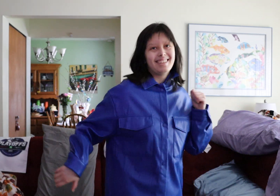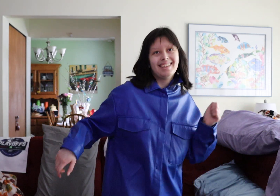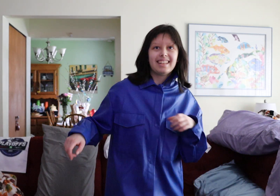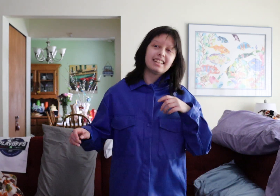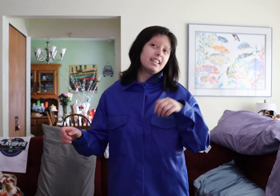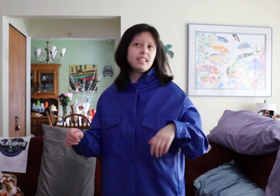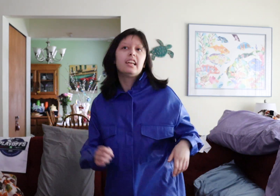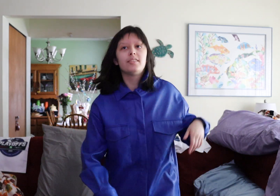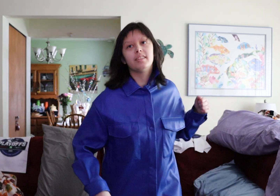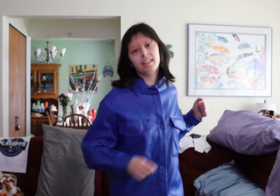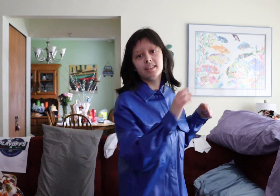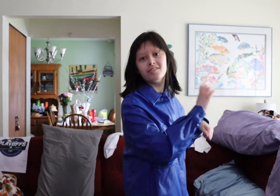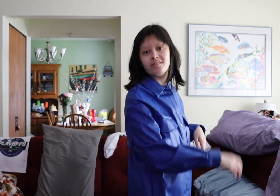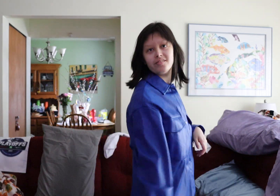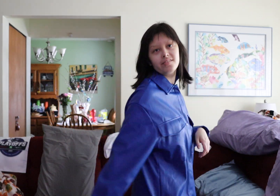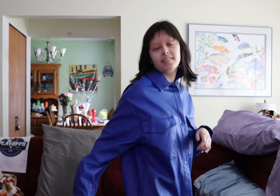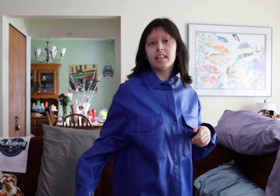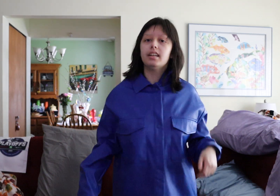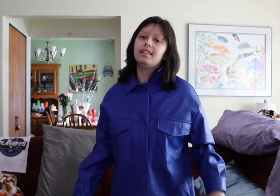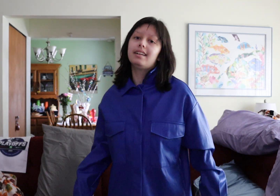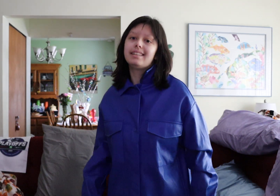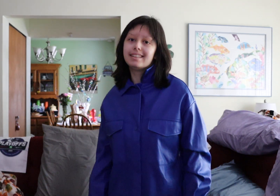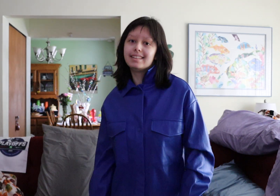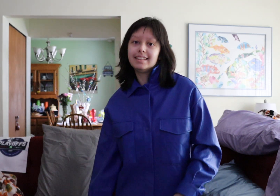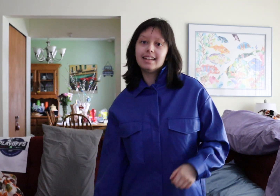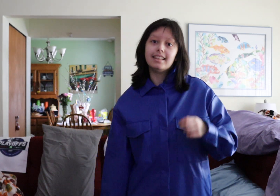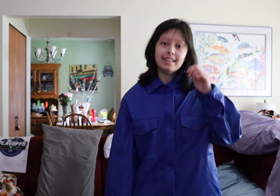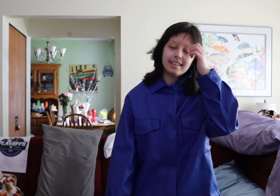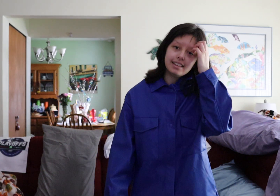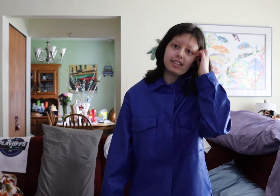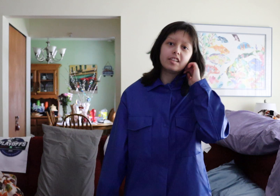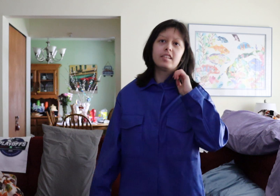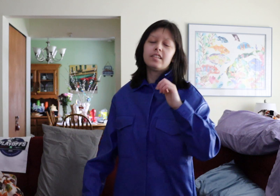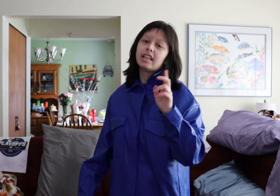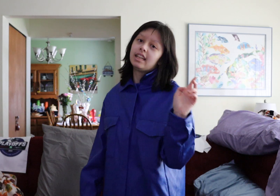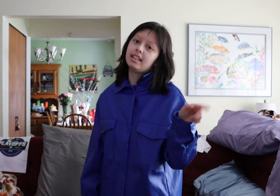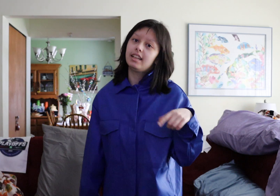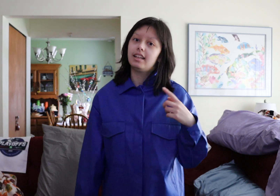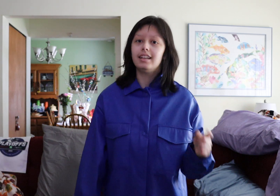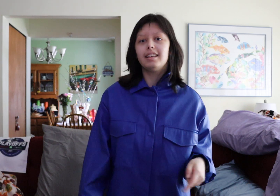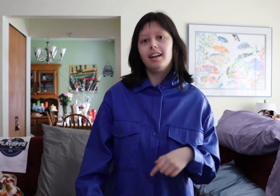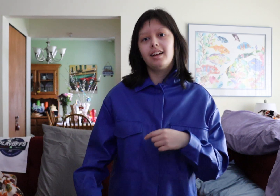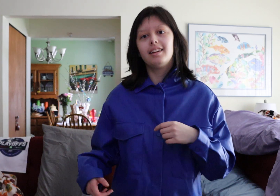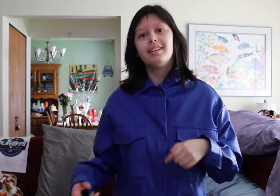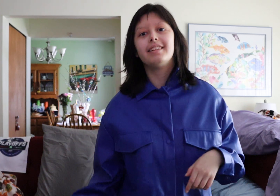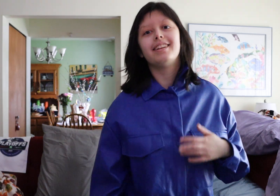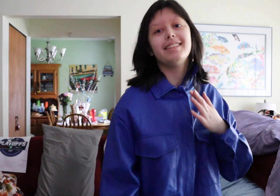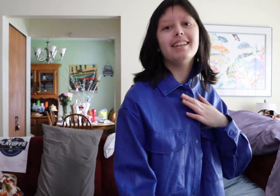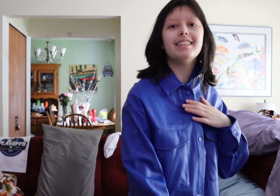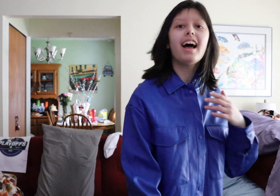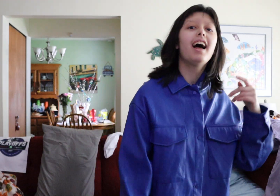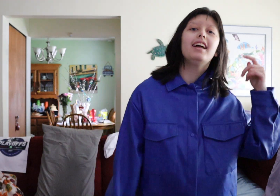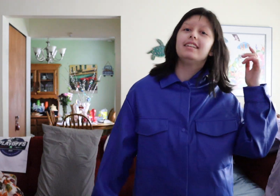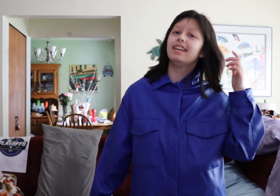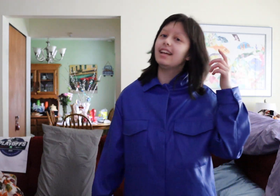-flops. is it? Yeah, yeah, yeah. Make it a maximize Can't stop a stop from shining